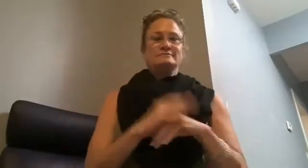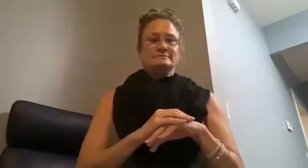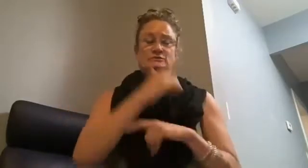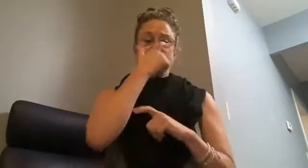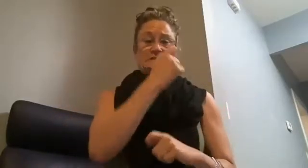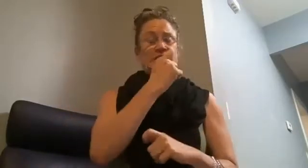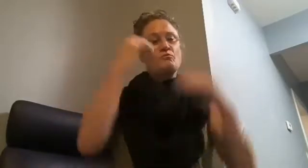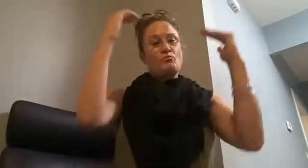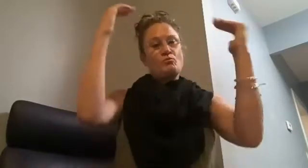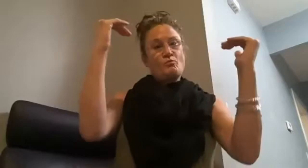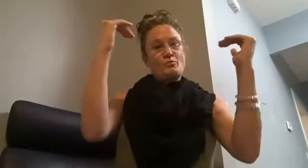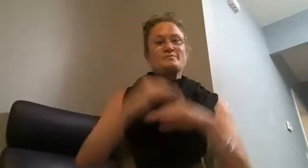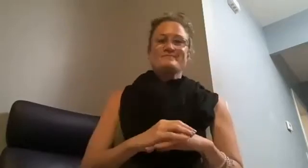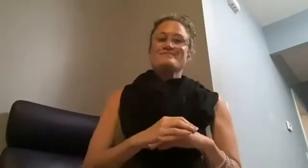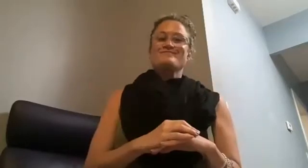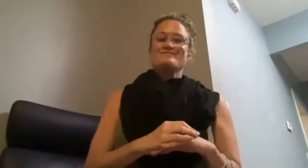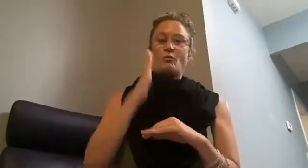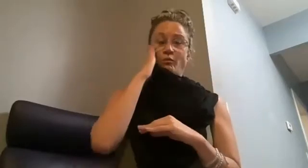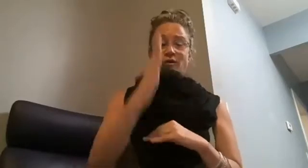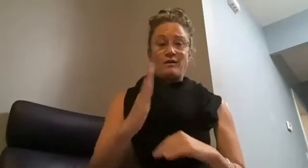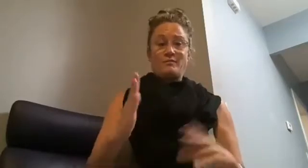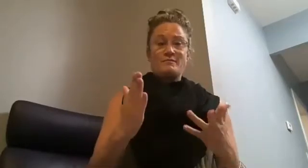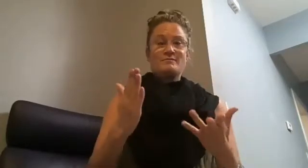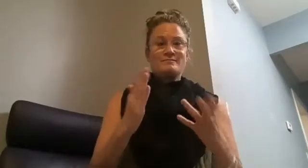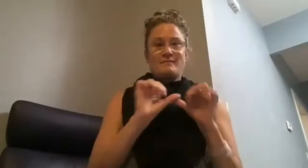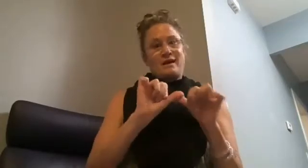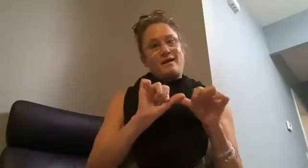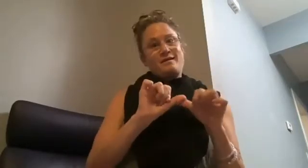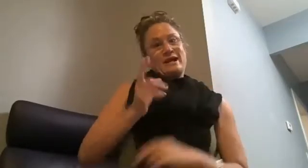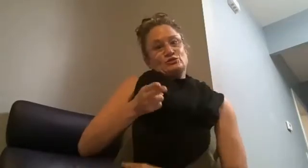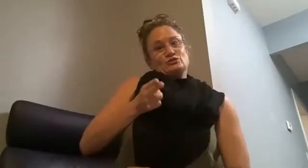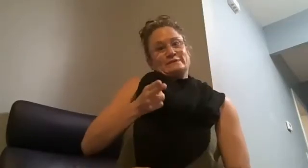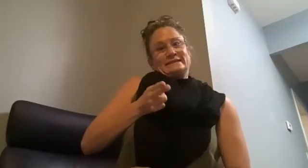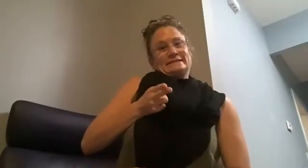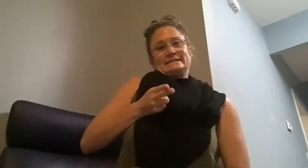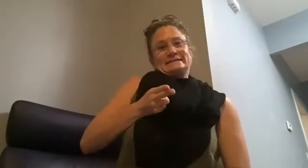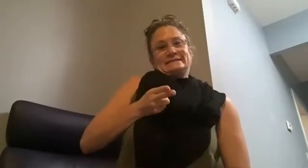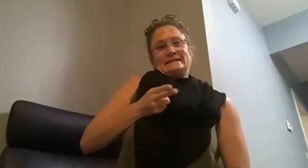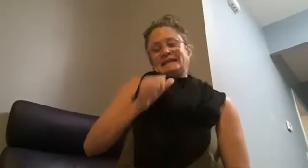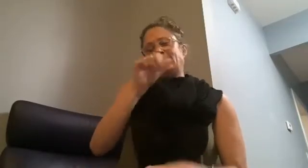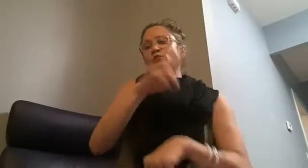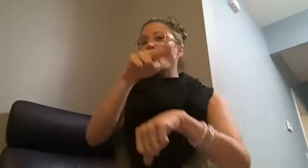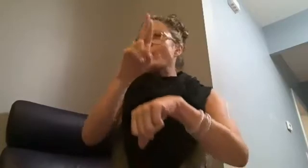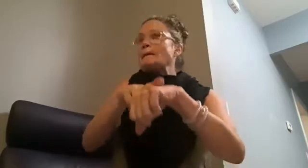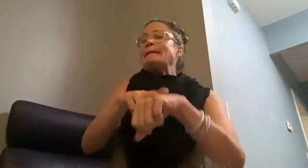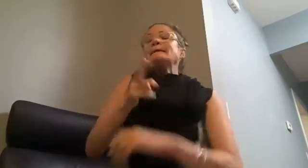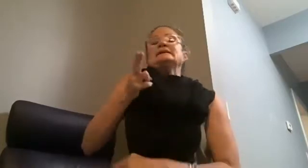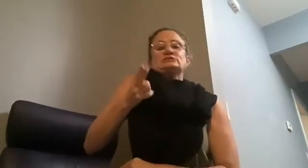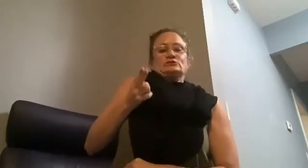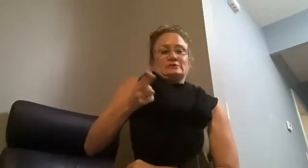hope that this will become more of a historical point in AA and not sort of the norm. And we'll kind of look back at